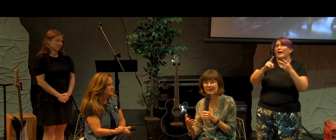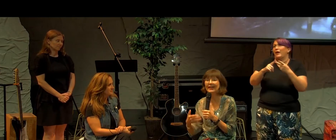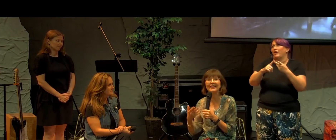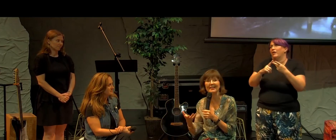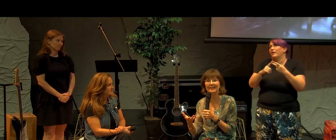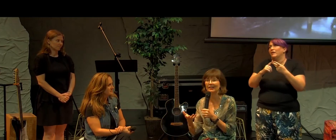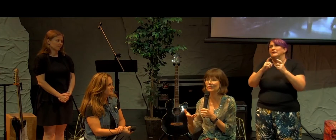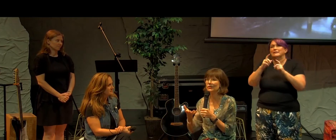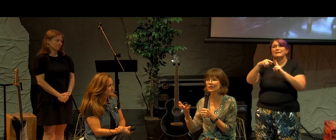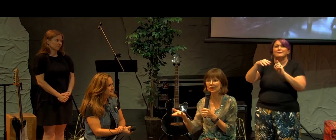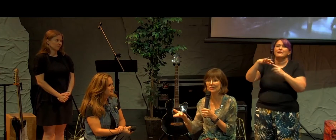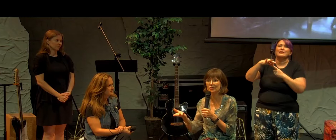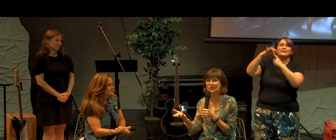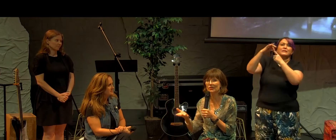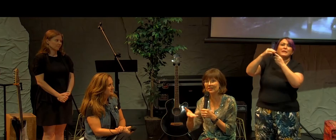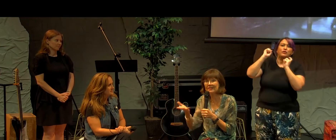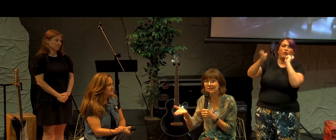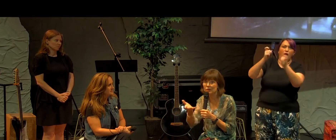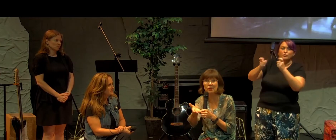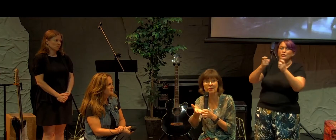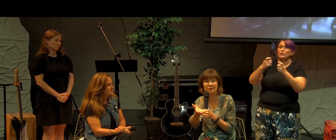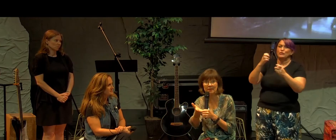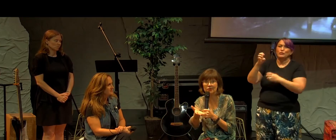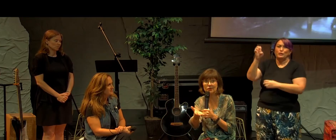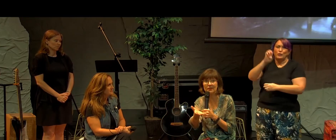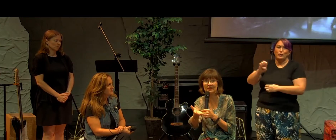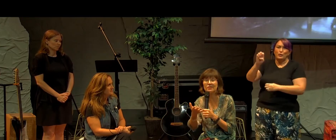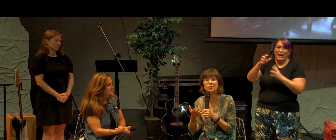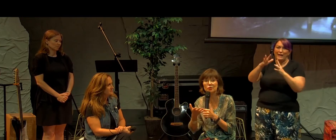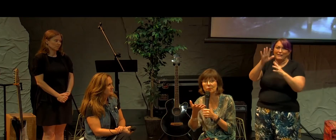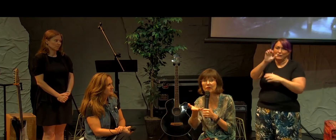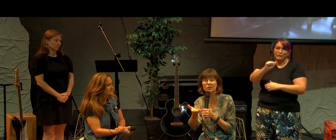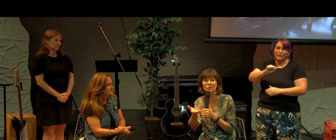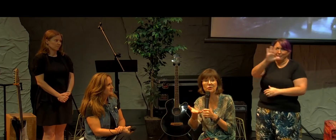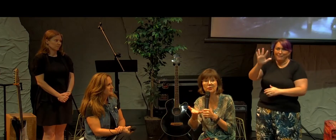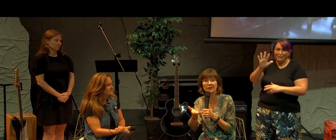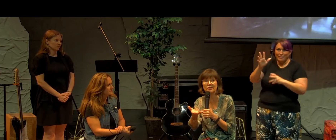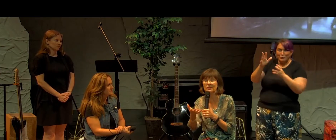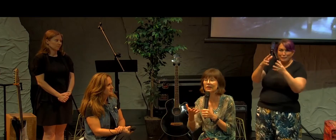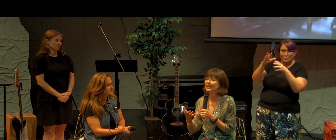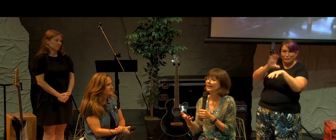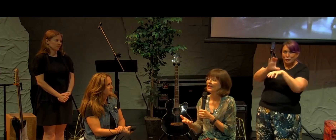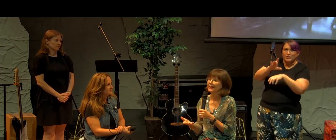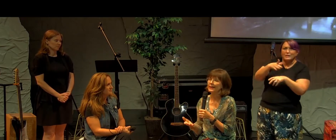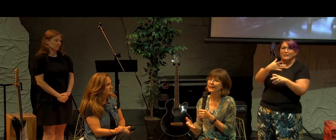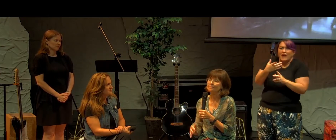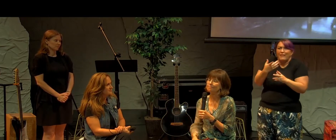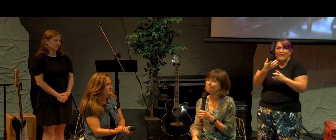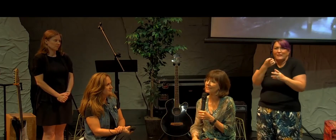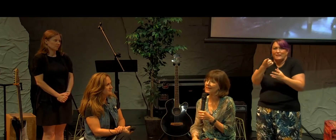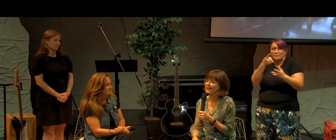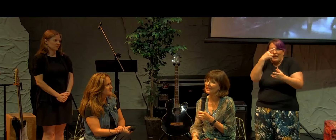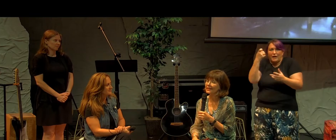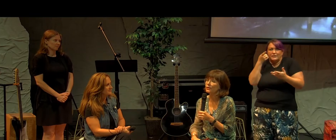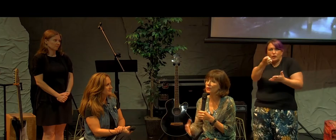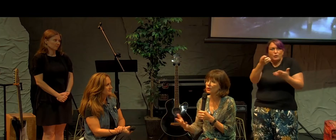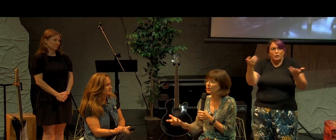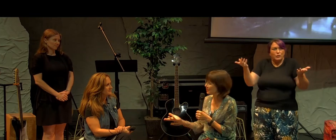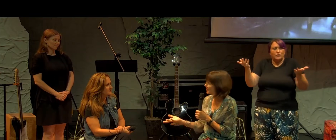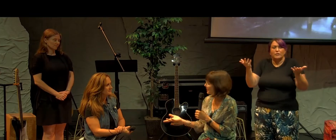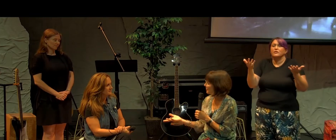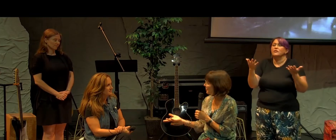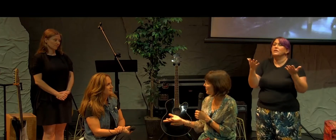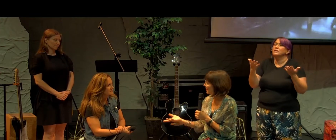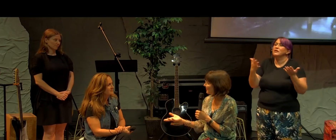contribution, anything, you know, to the Eurasian churches, this is your ministry. We couldn't do this without you. And even though the churches